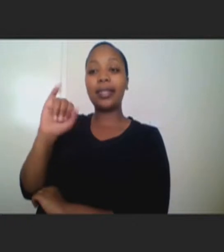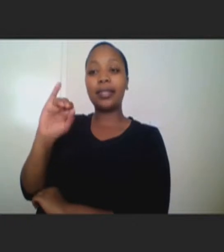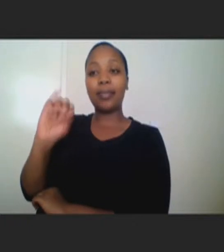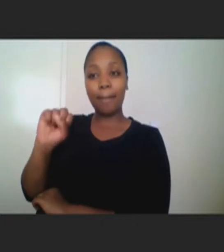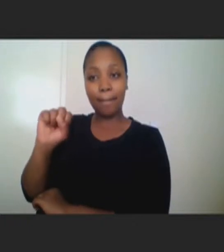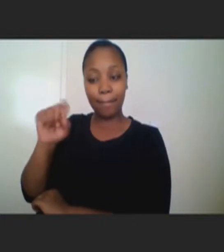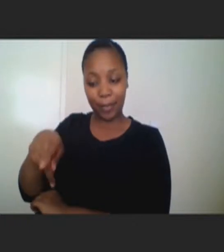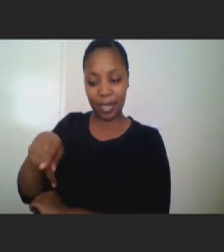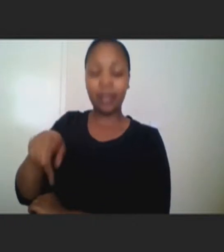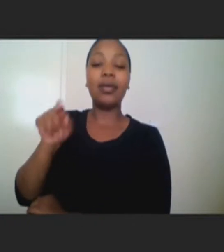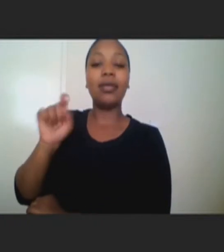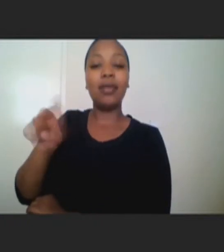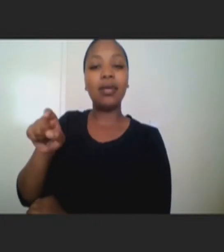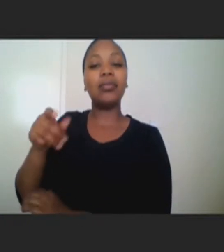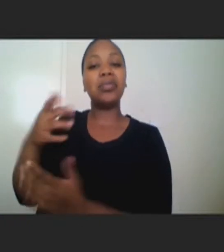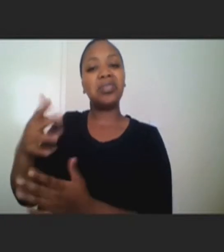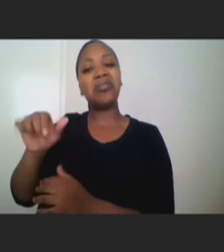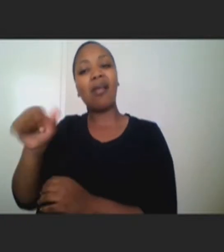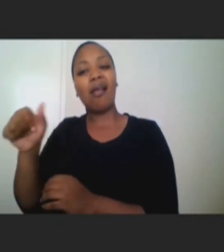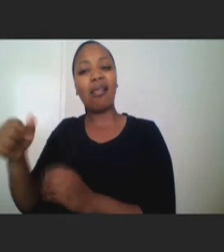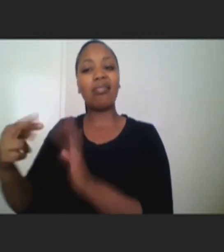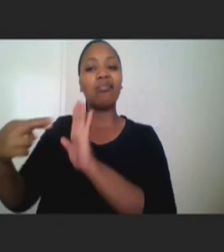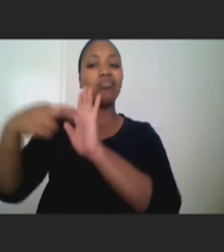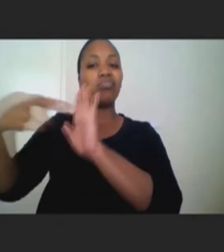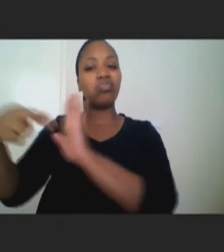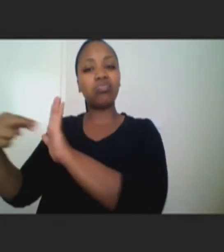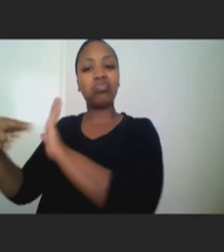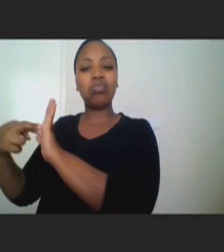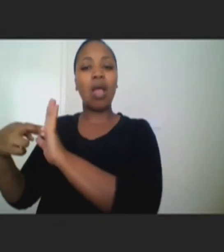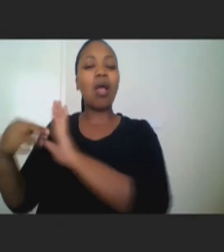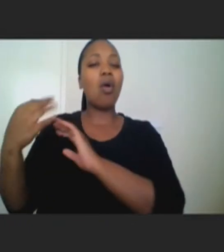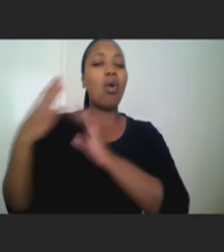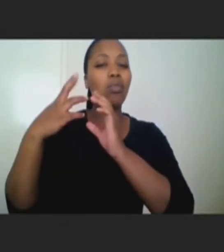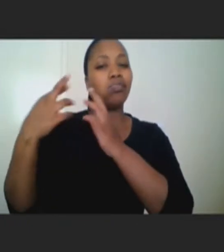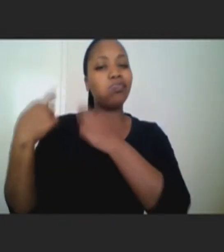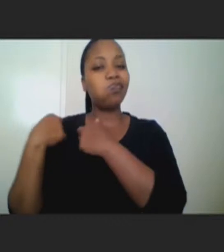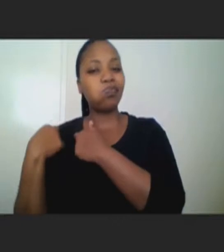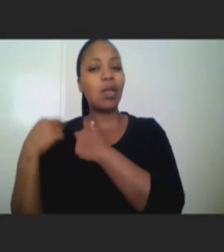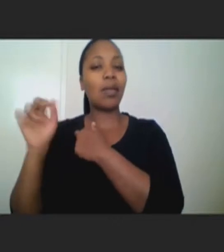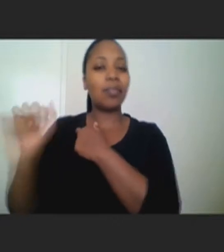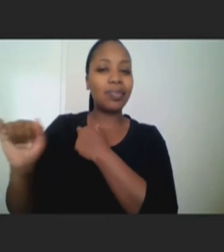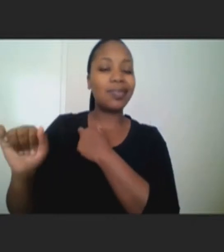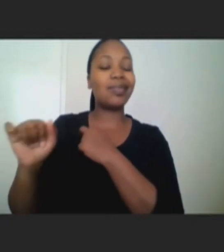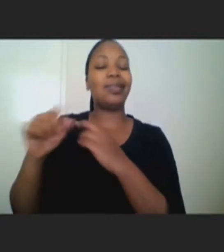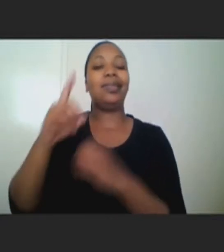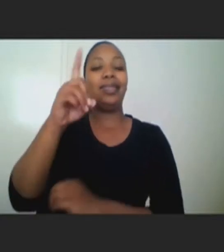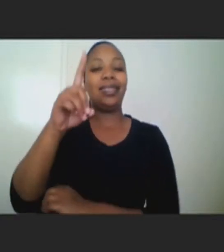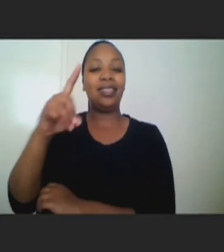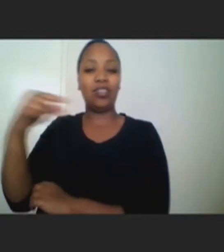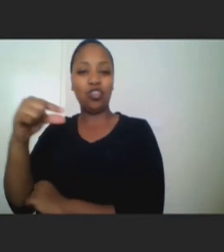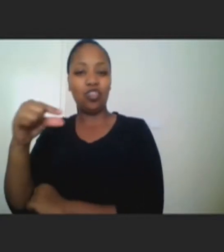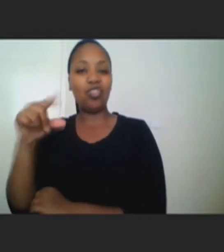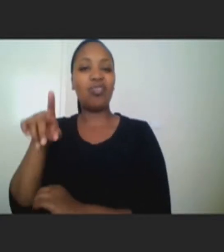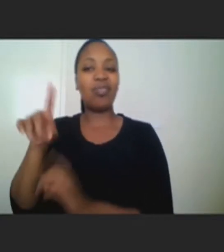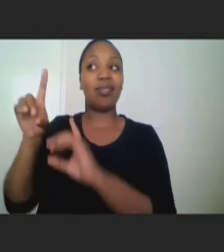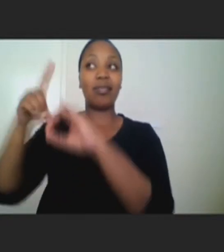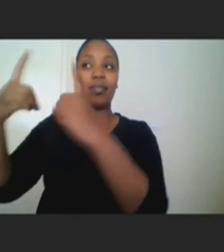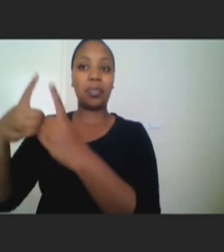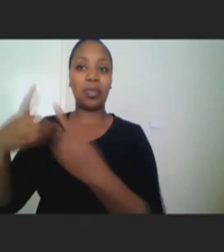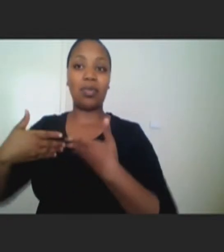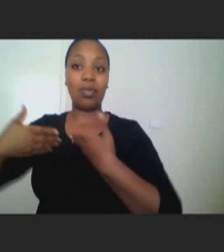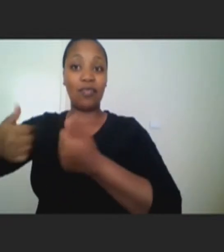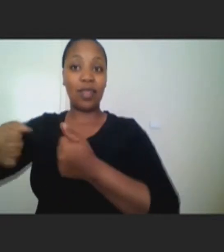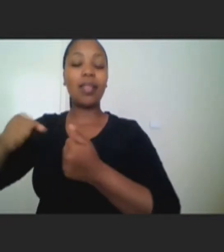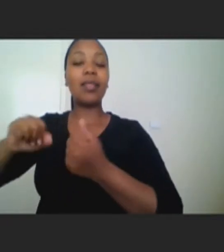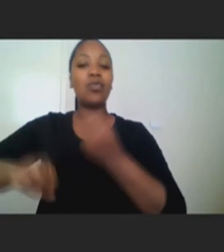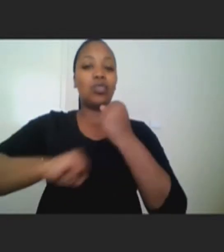in his other roles as the DDG in the department, but and supporting the